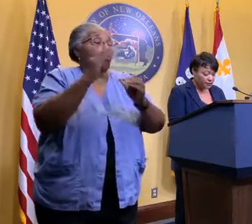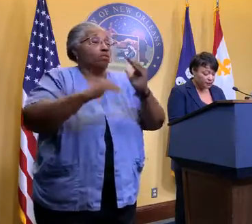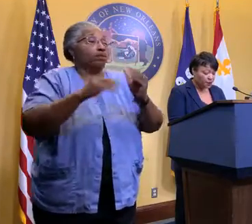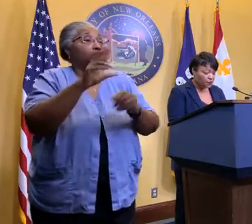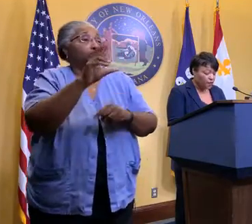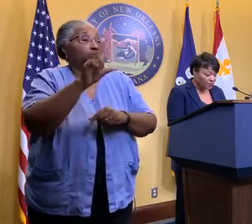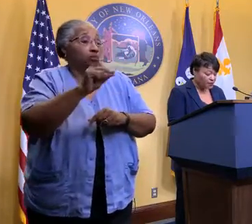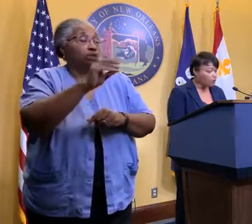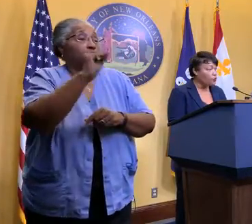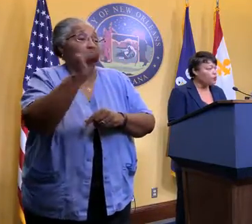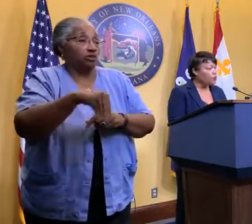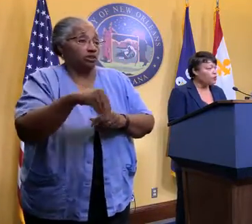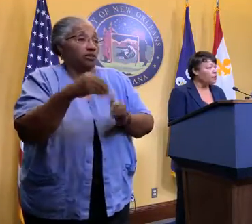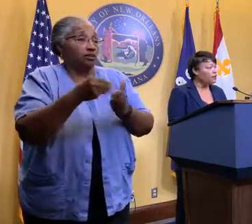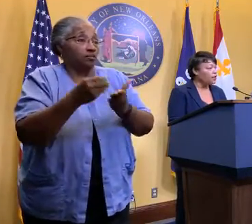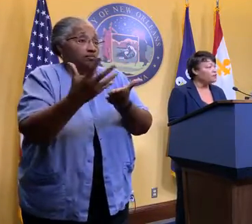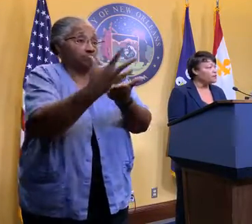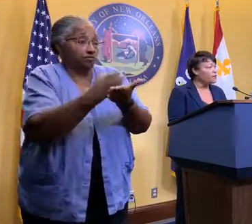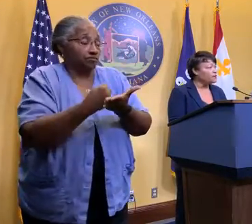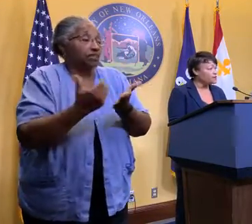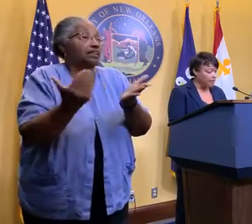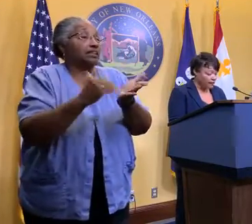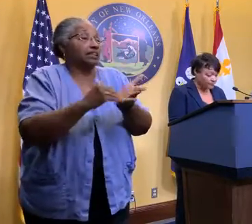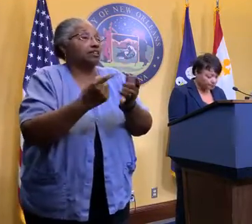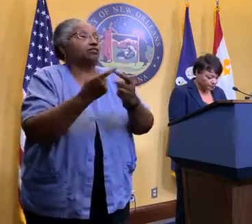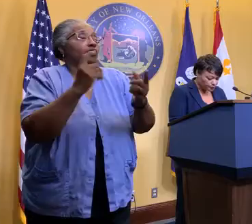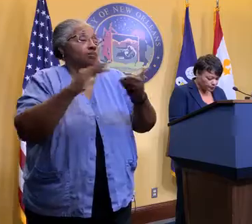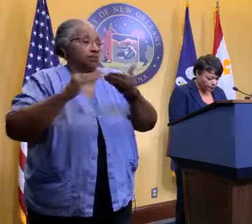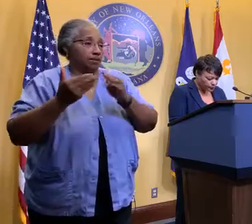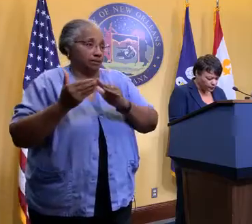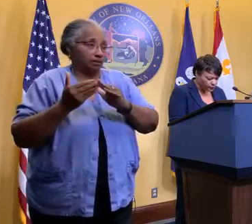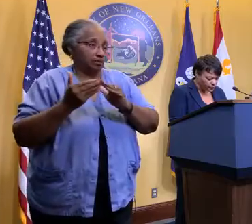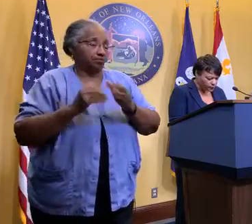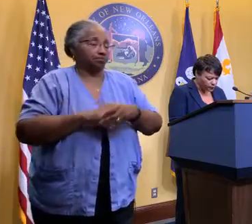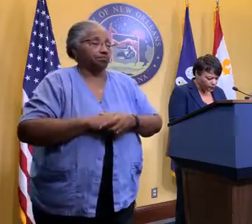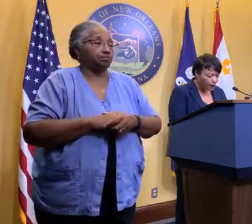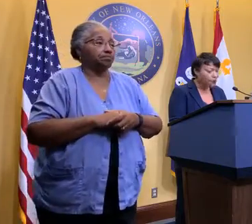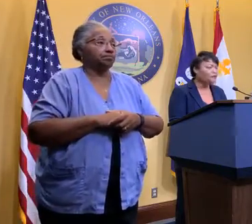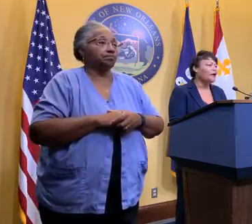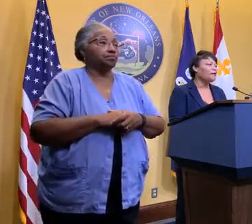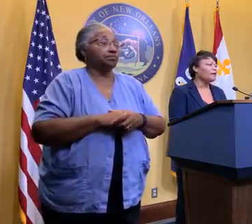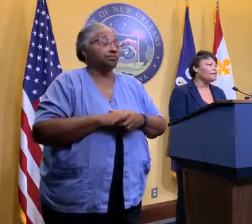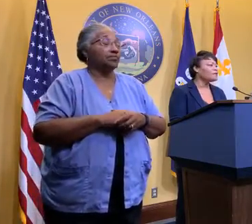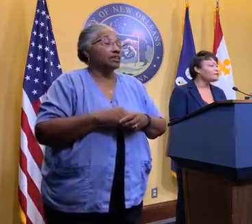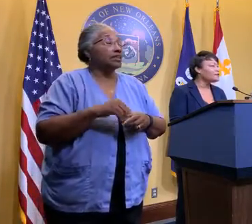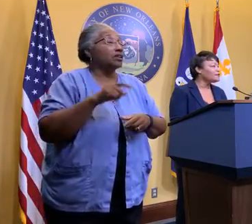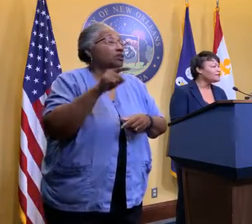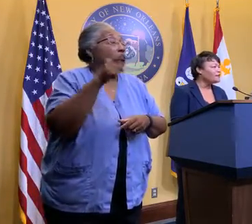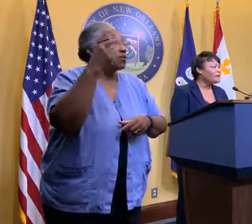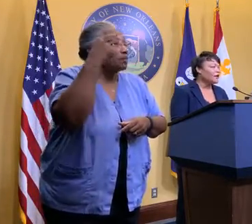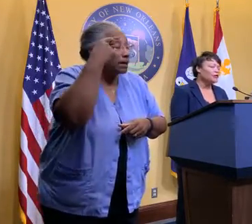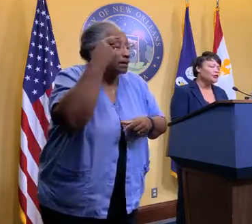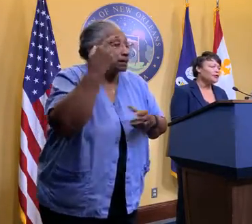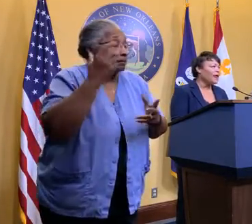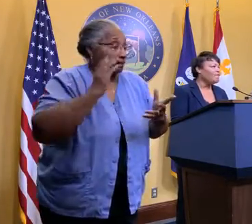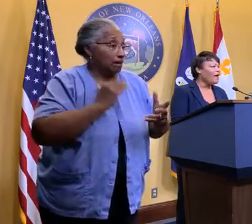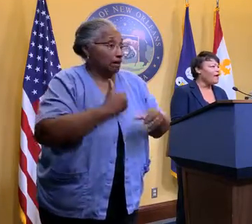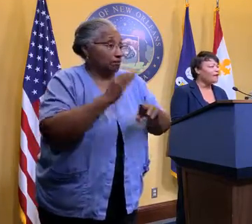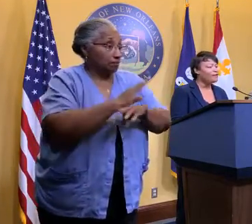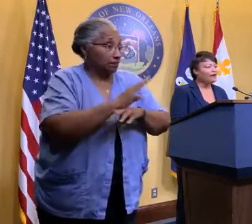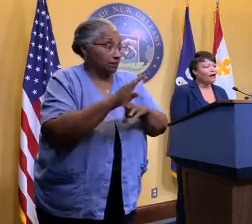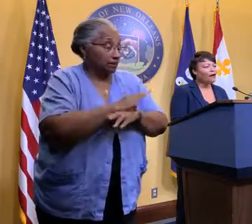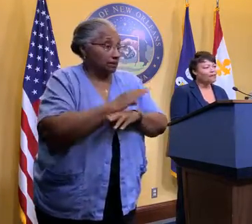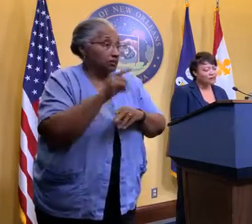20% loss of revenue, again, from the city. And when you think about our businesses and doing